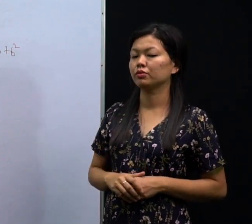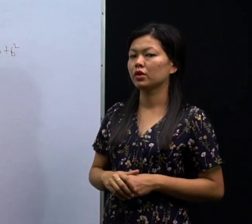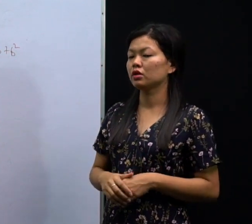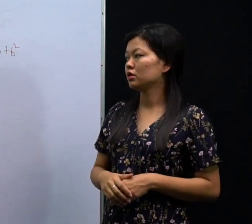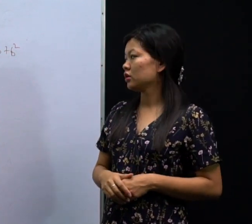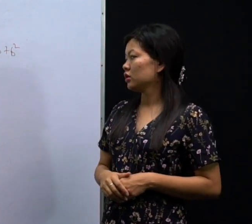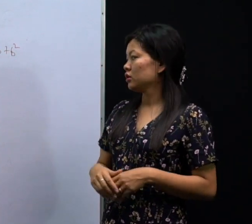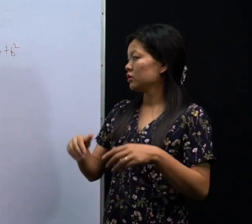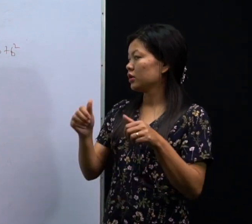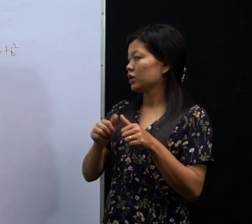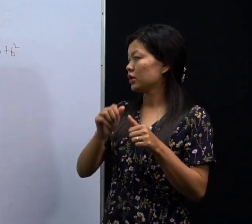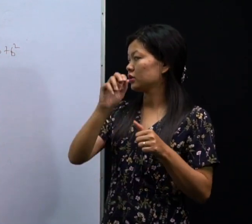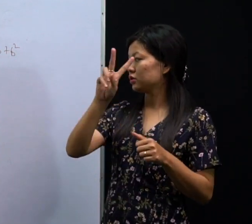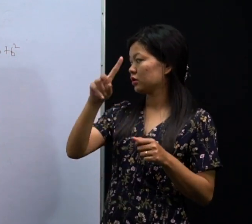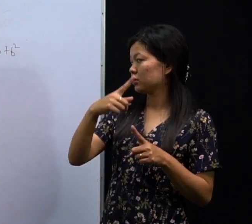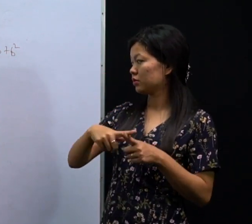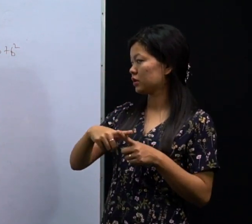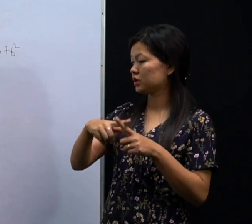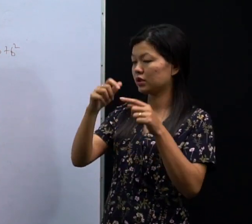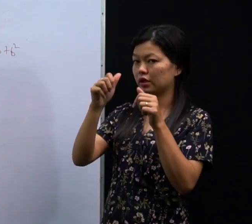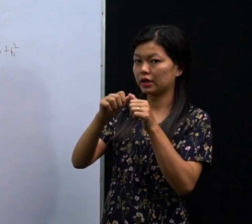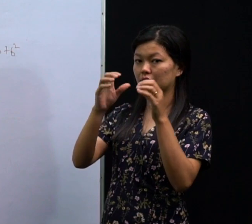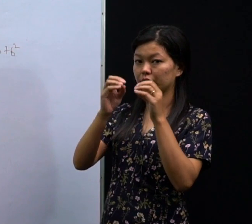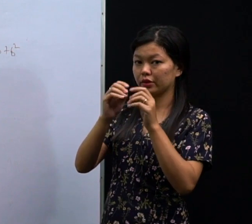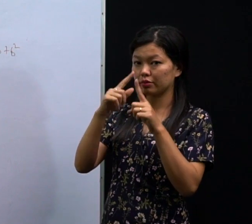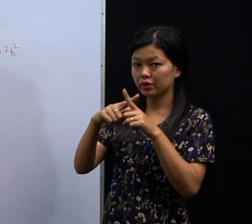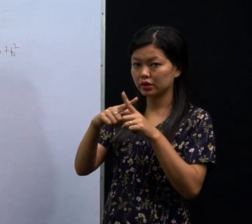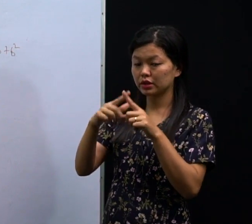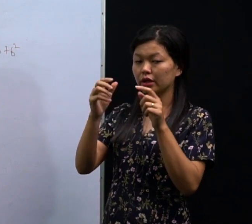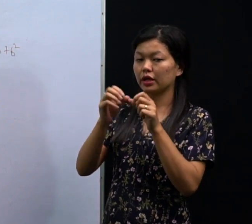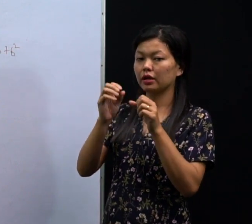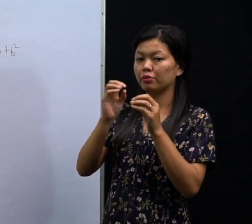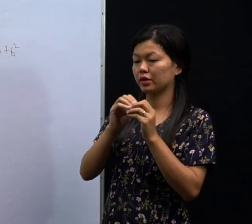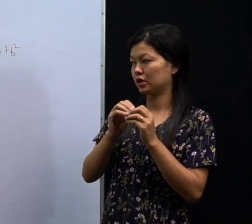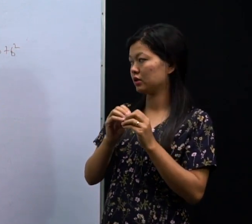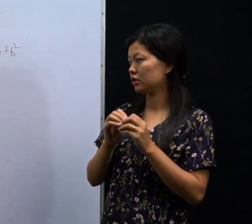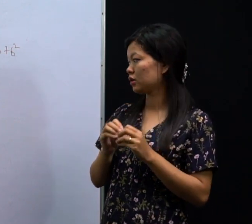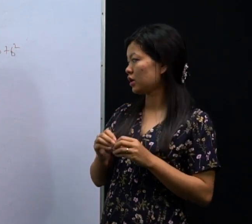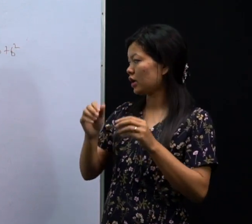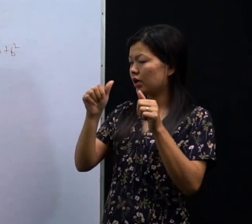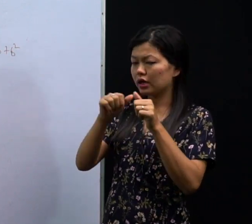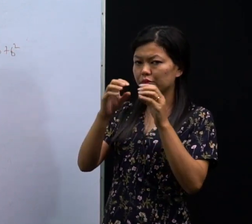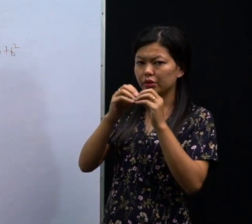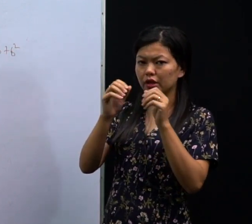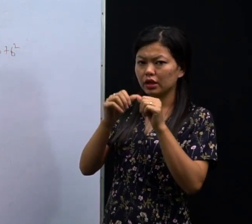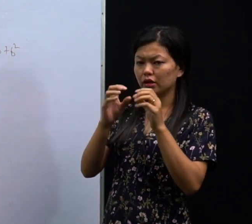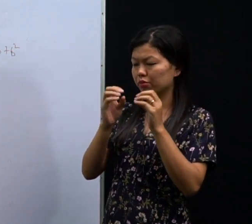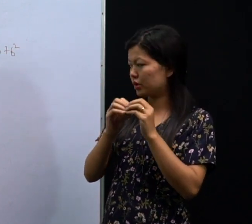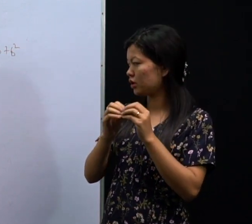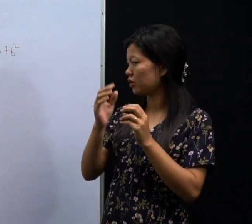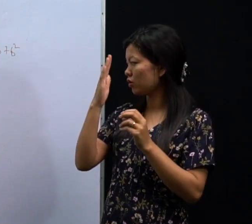b, ab, again b into a, you write ba or ab. Why I am writing ab, ba same? Because I am writing ab